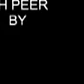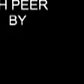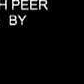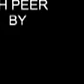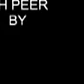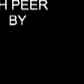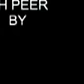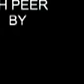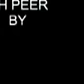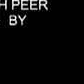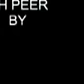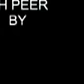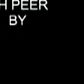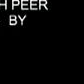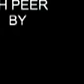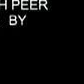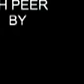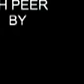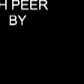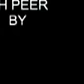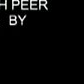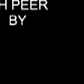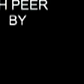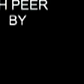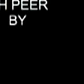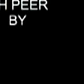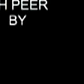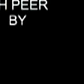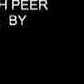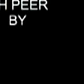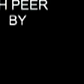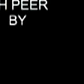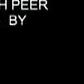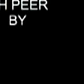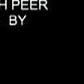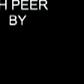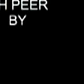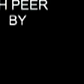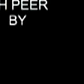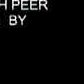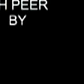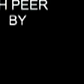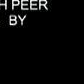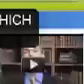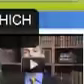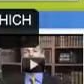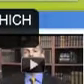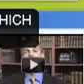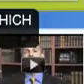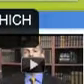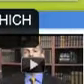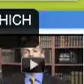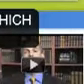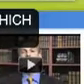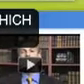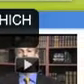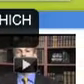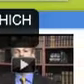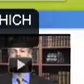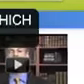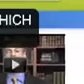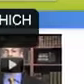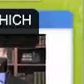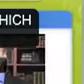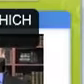schools, school-based gay straight alliances to each other and community resources through peer support, leadership development, and